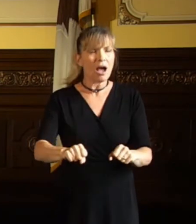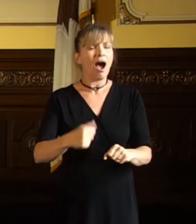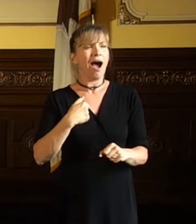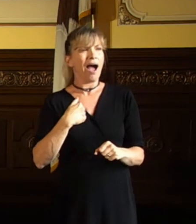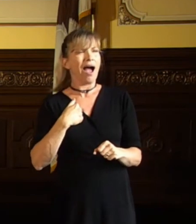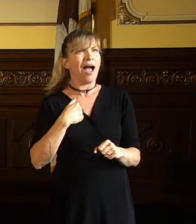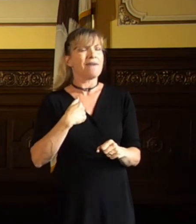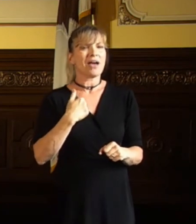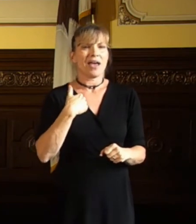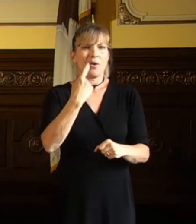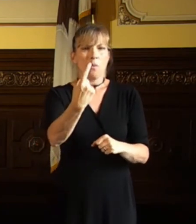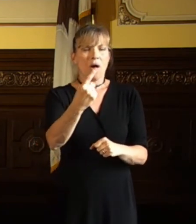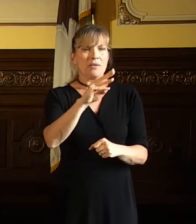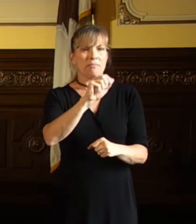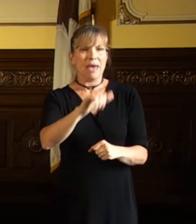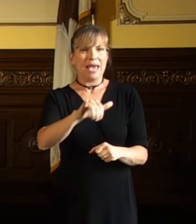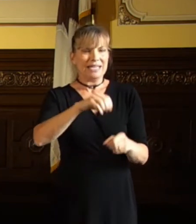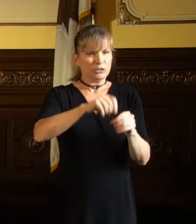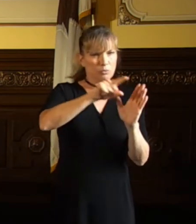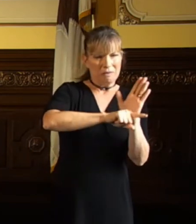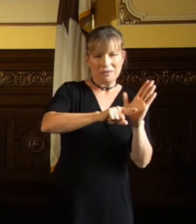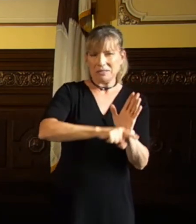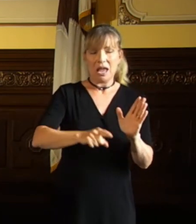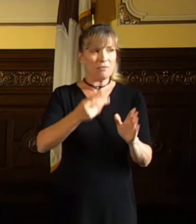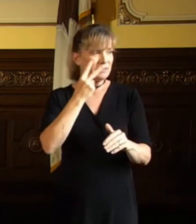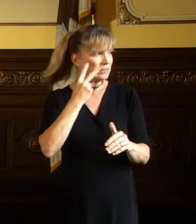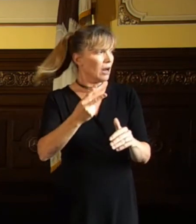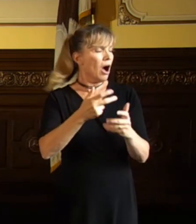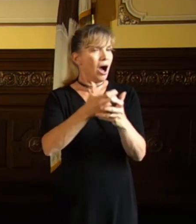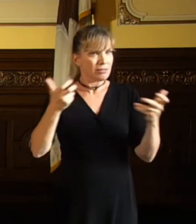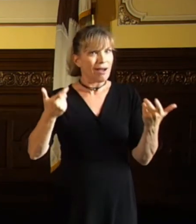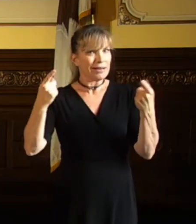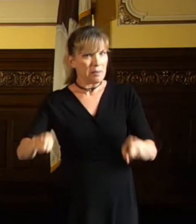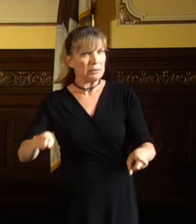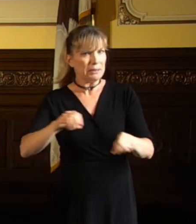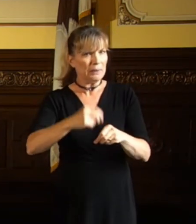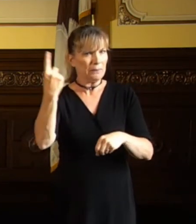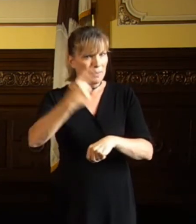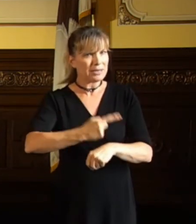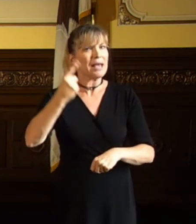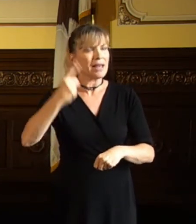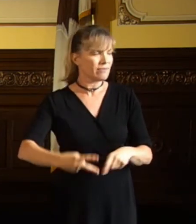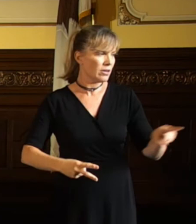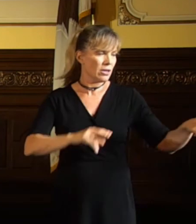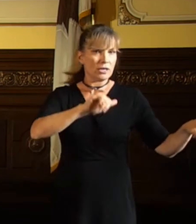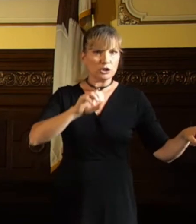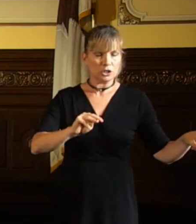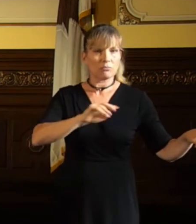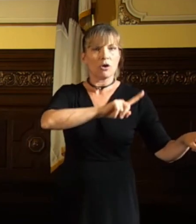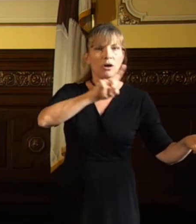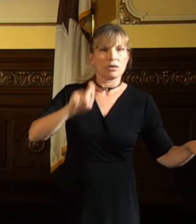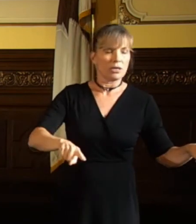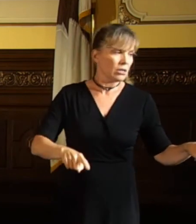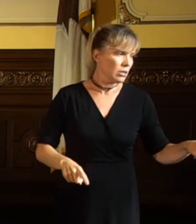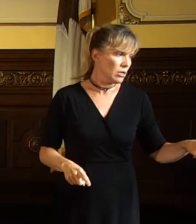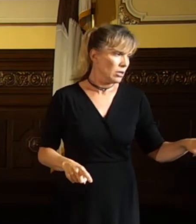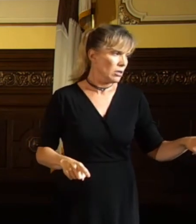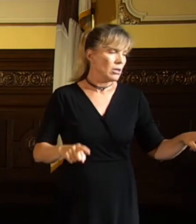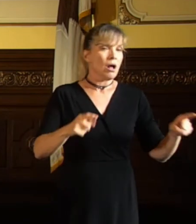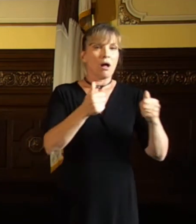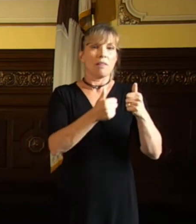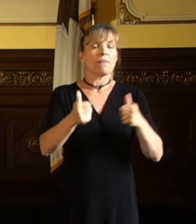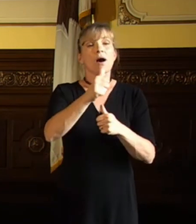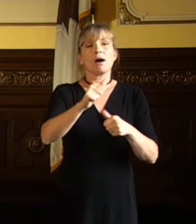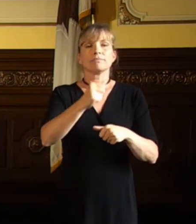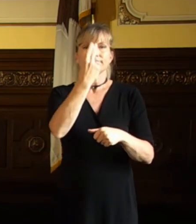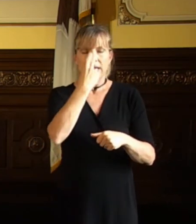had one May in Springfield, and we've seen an awful lot can happen in a day and a half. Jim Haggerty at Rock River Times. The Archdiocese of